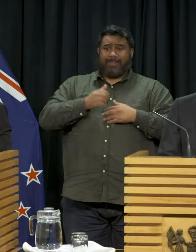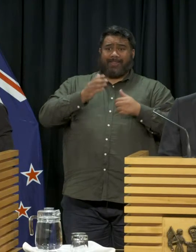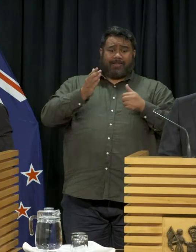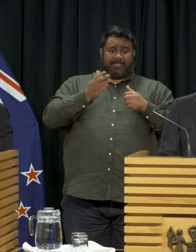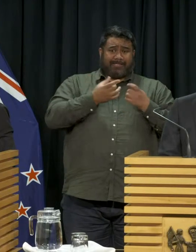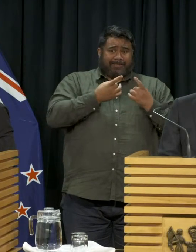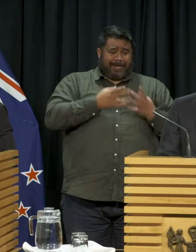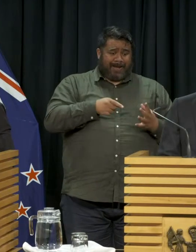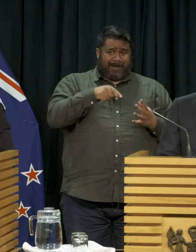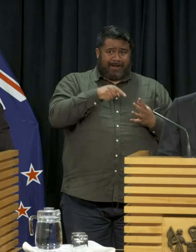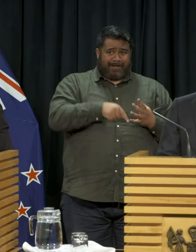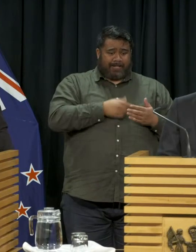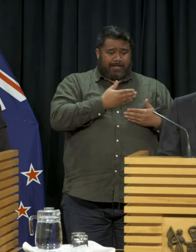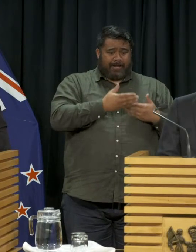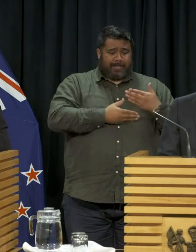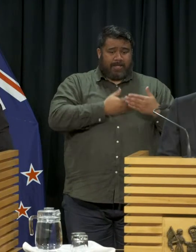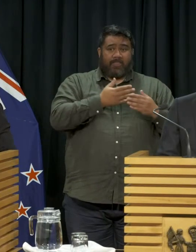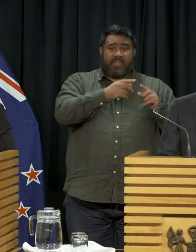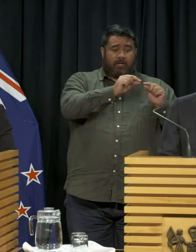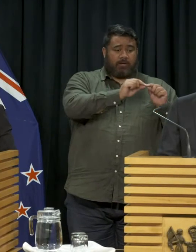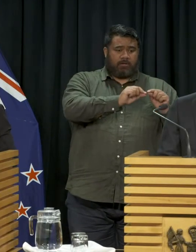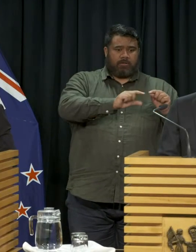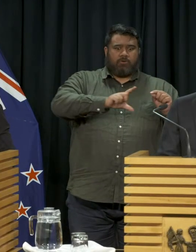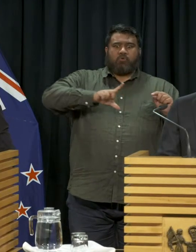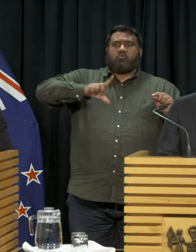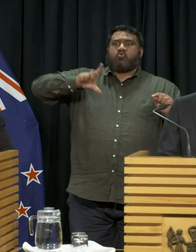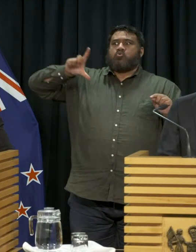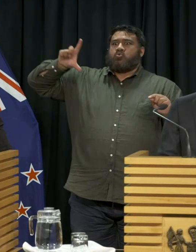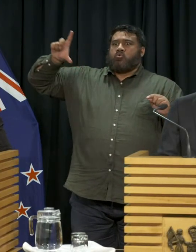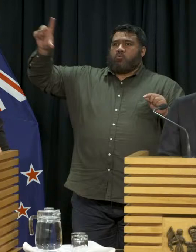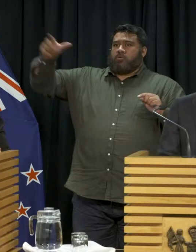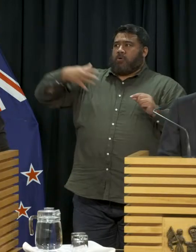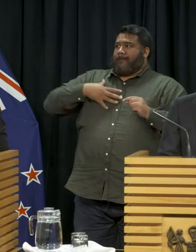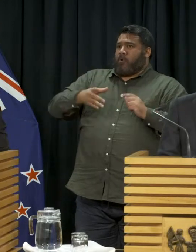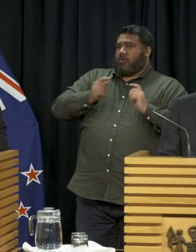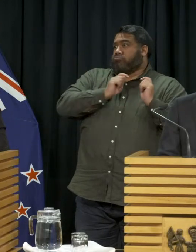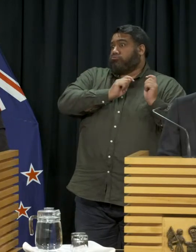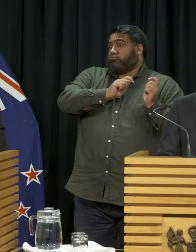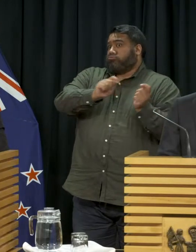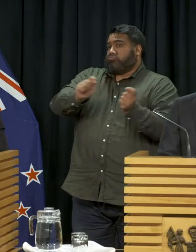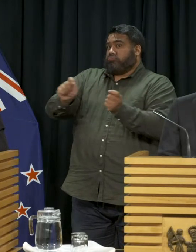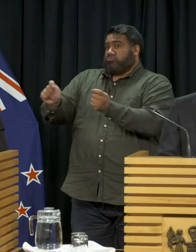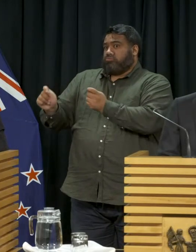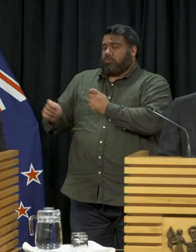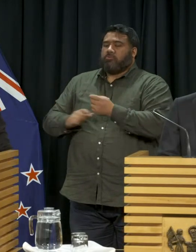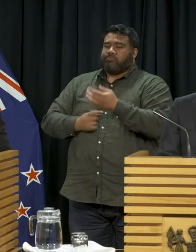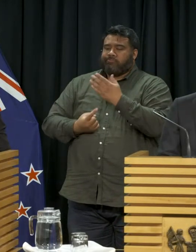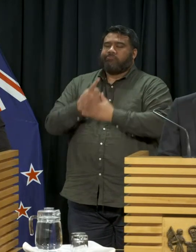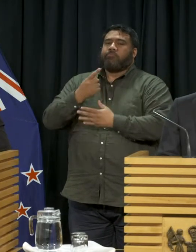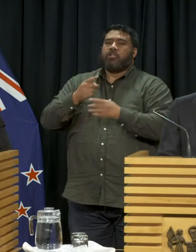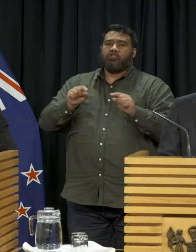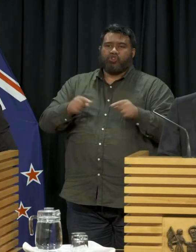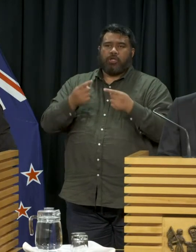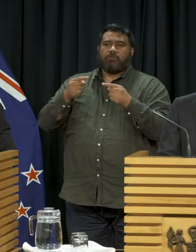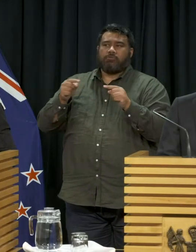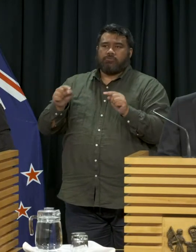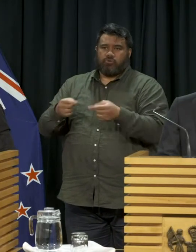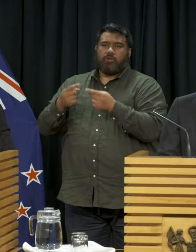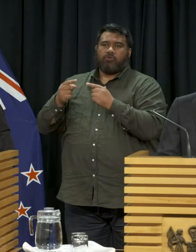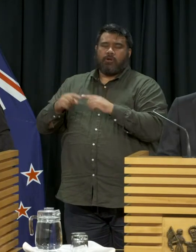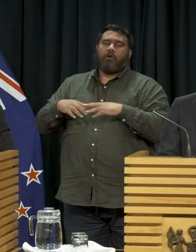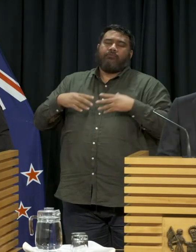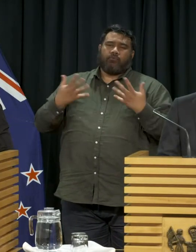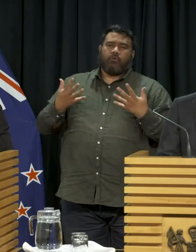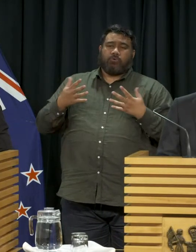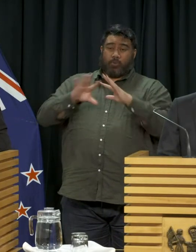but also the massive ramp up as we head into the general population, will present challenges. The rest of the world is seeing that